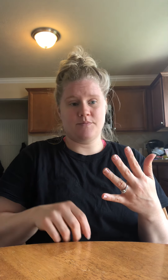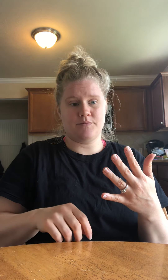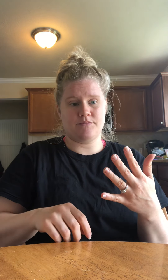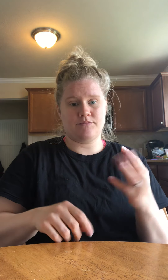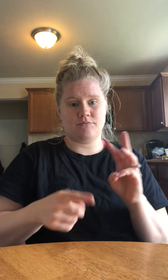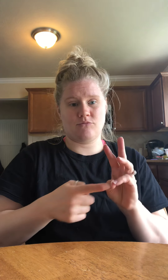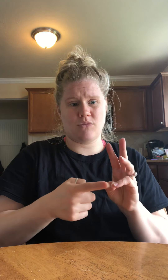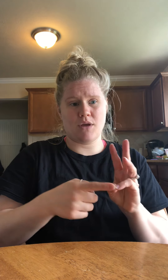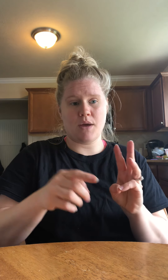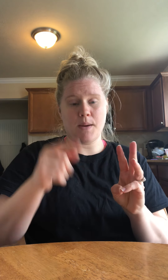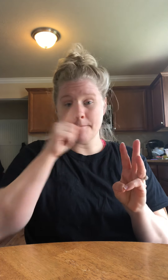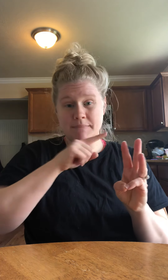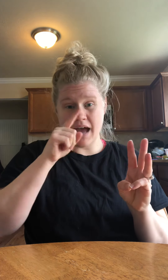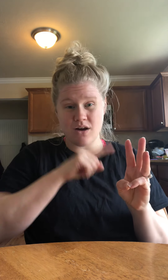mouse,